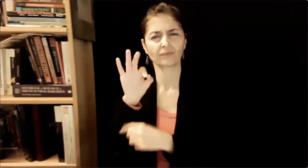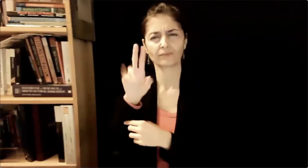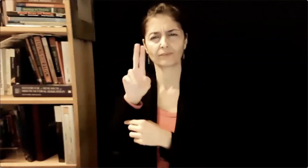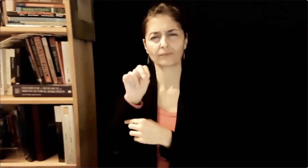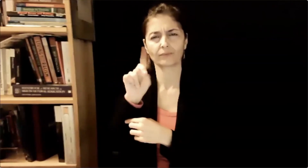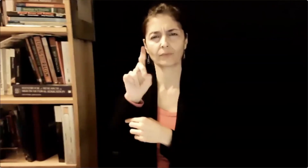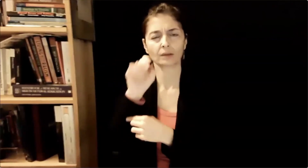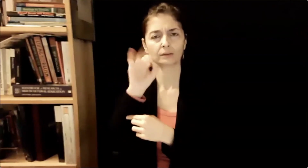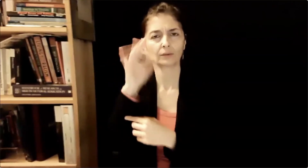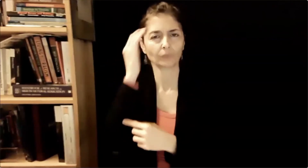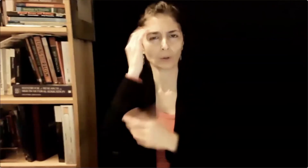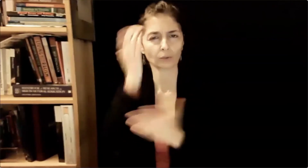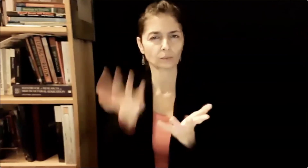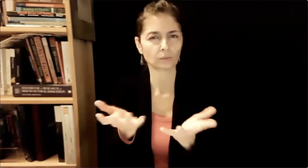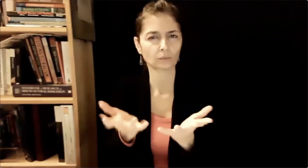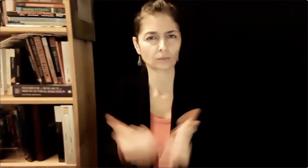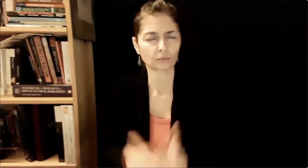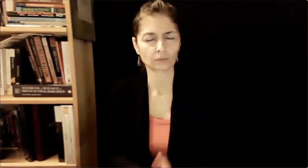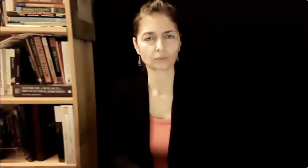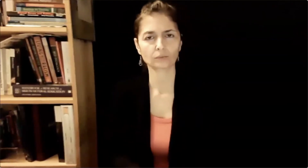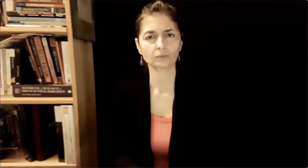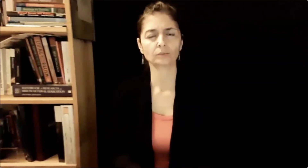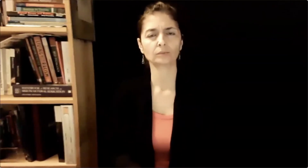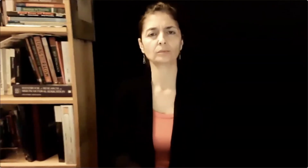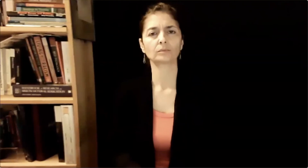So what is funds of knowledge?